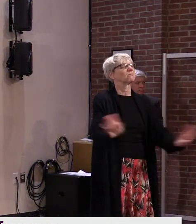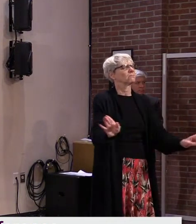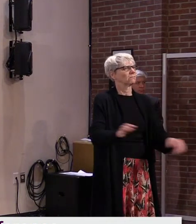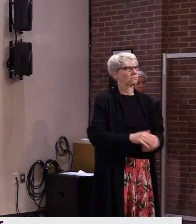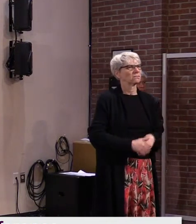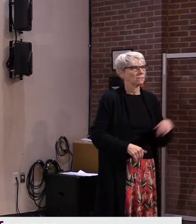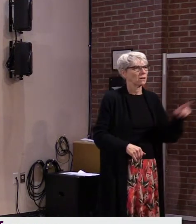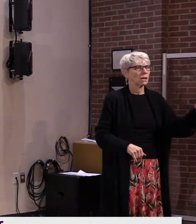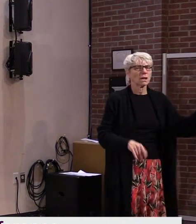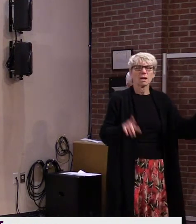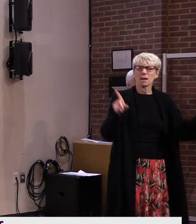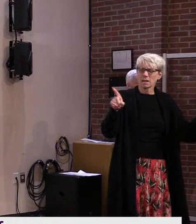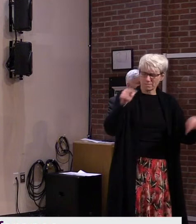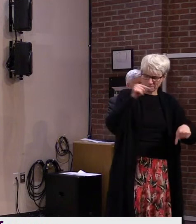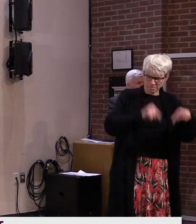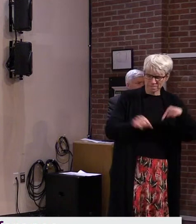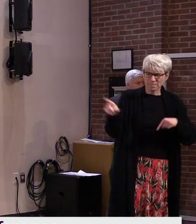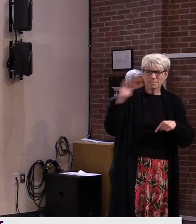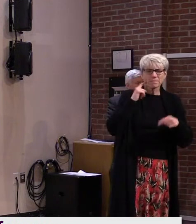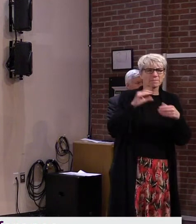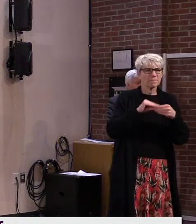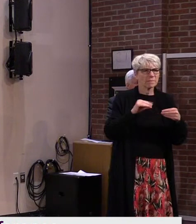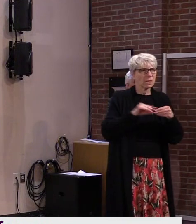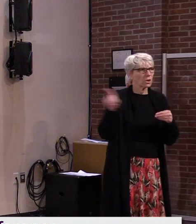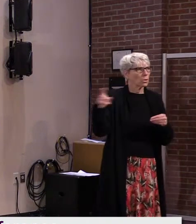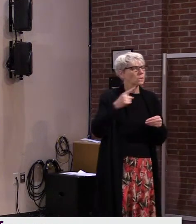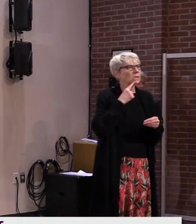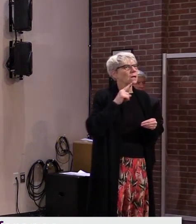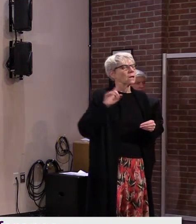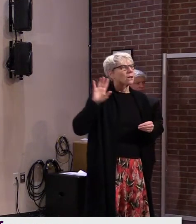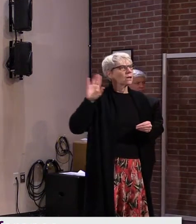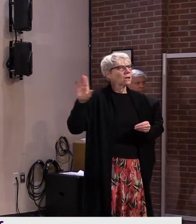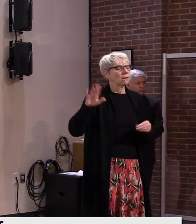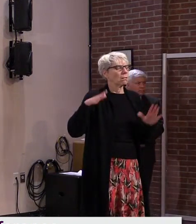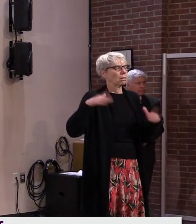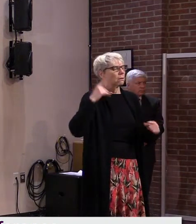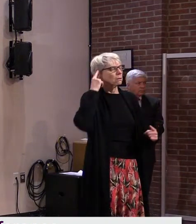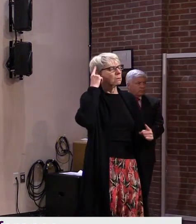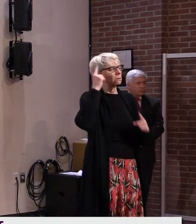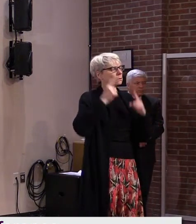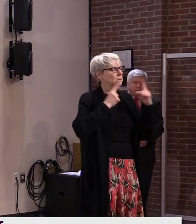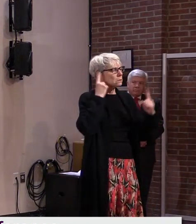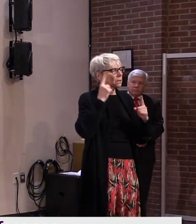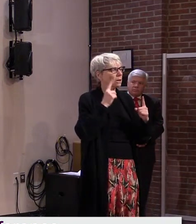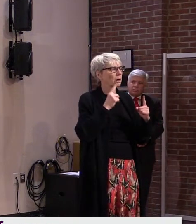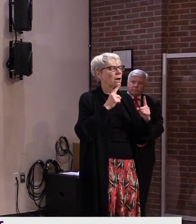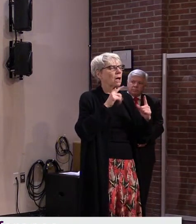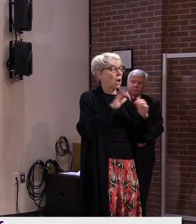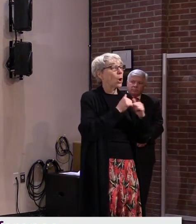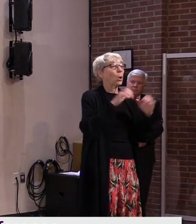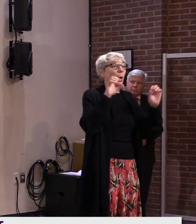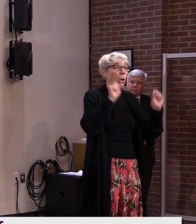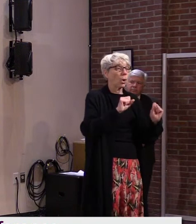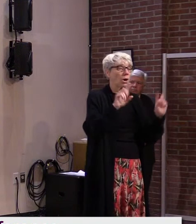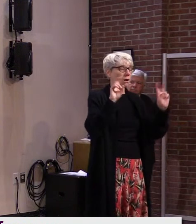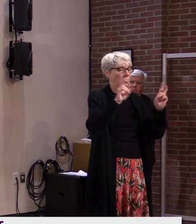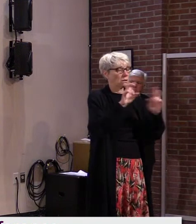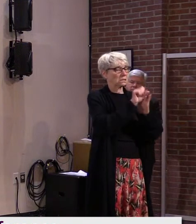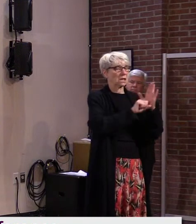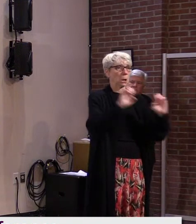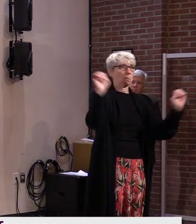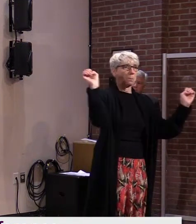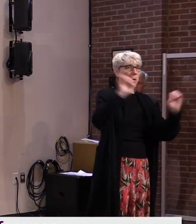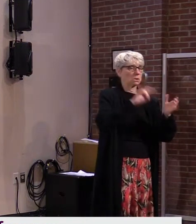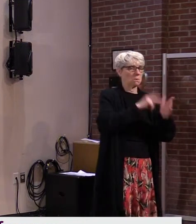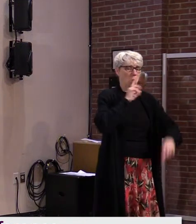in response to Calvin, that your administration hasn't looked into other types of measures beyond an emergency order, other alternatives? Well, we know that